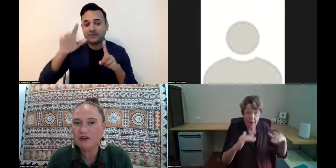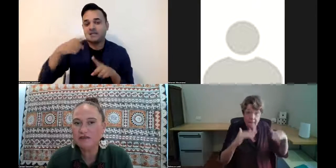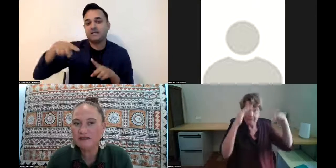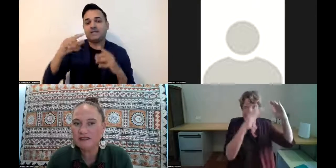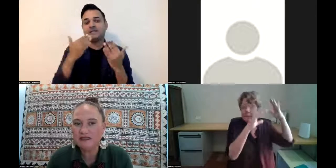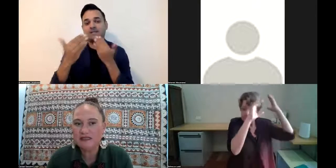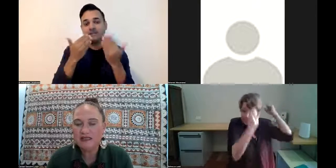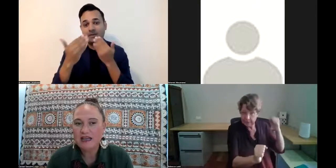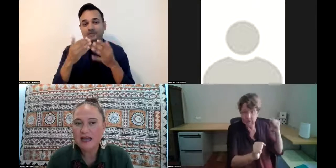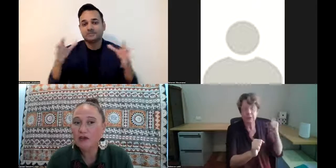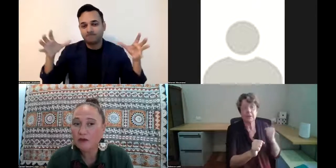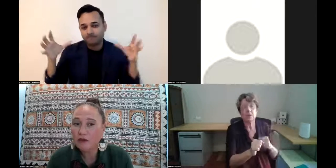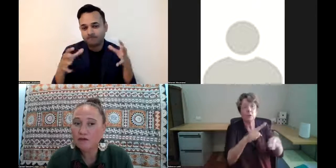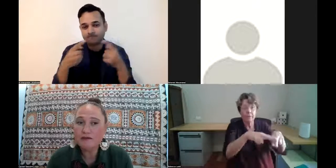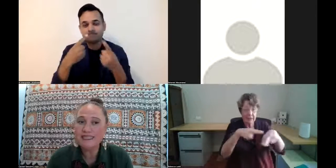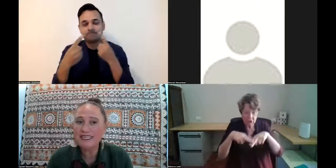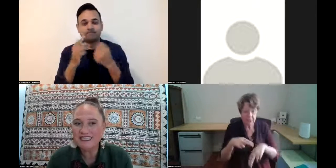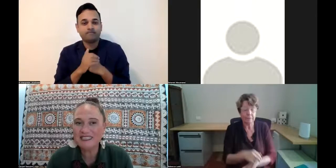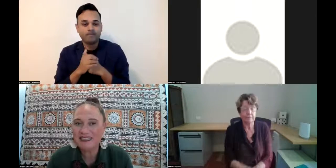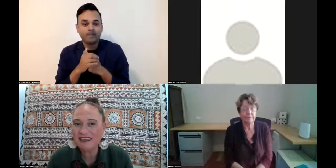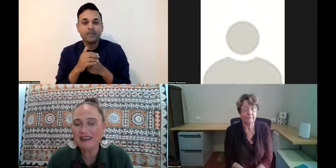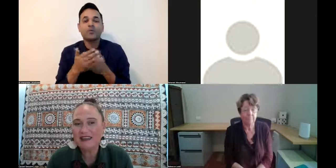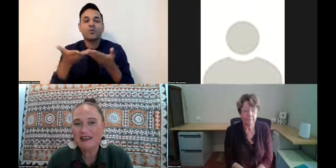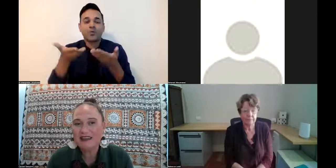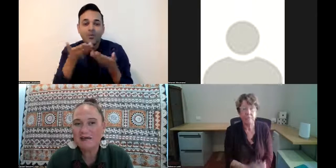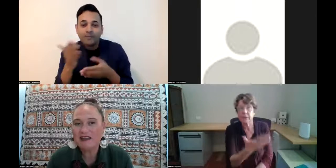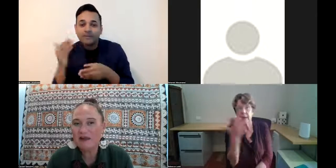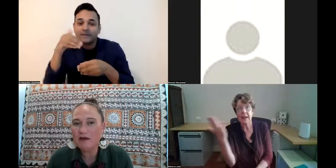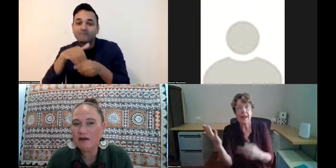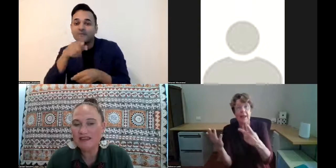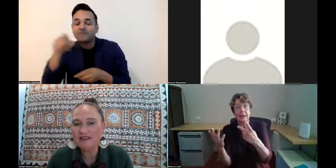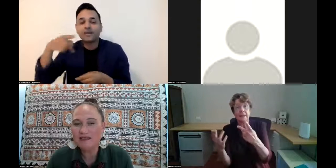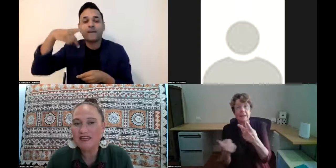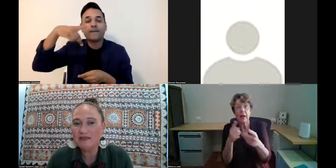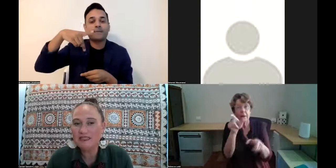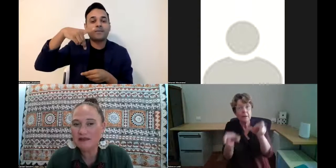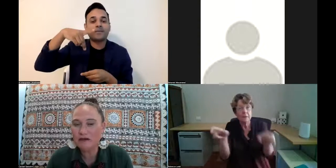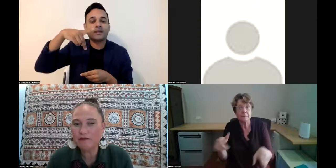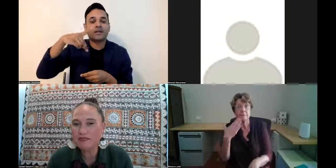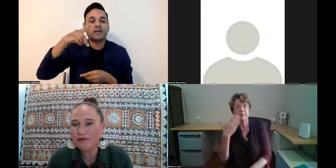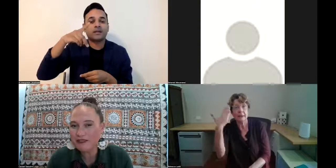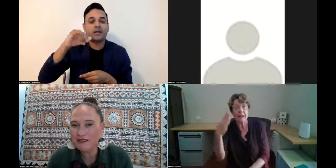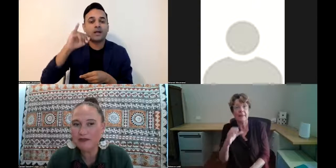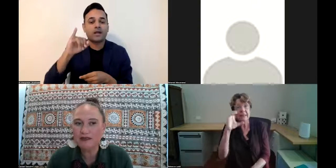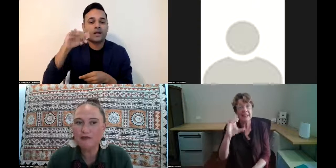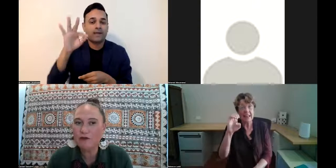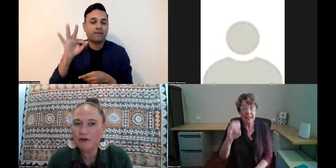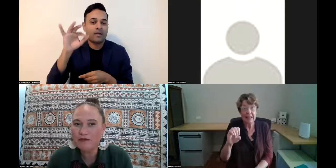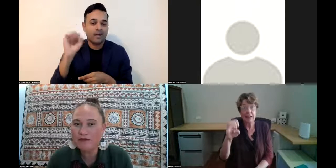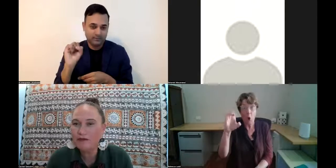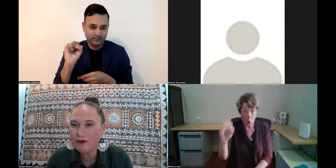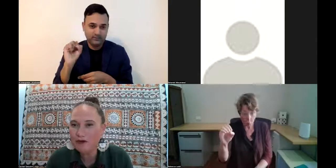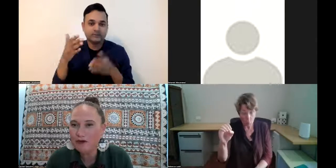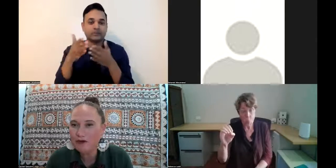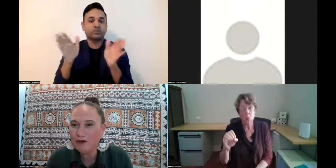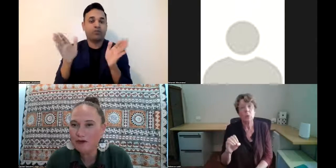John Feeks, you, Mr. Seteleki Mathanawe, our CEO of the Pacific Disability Forum